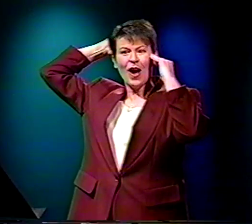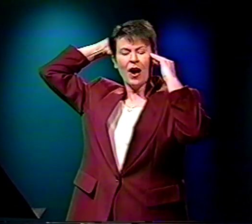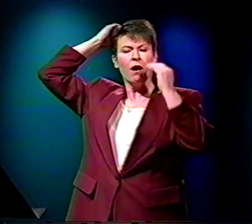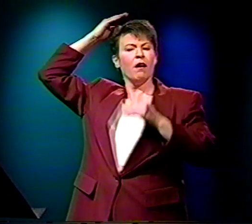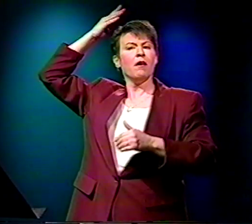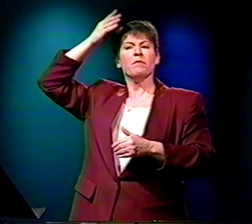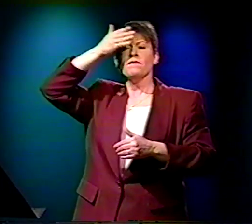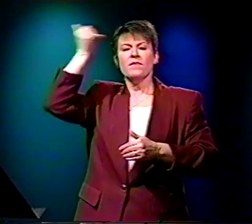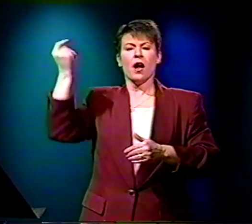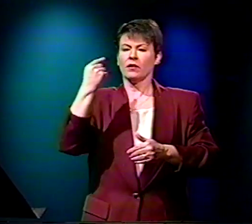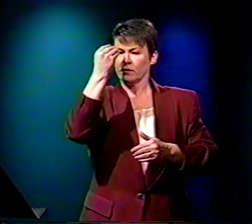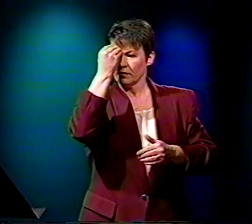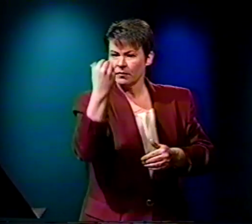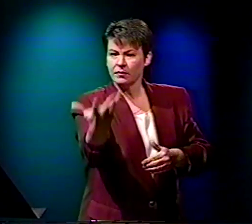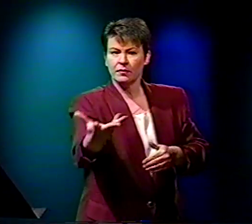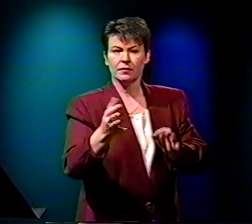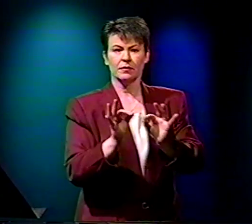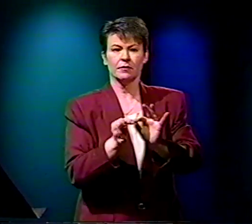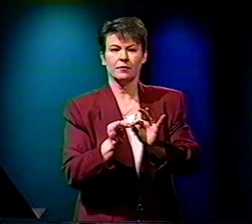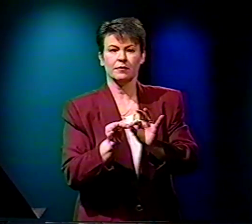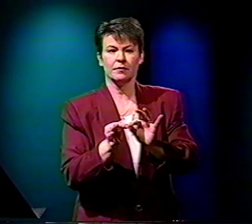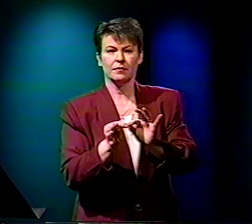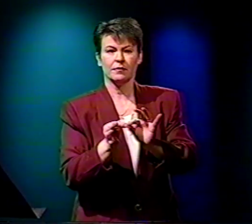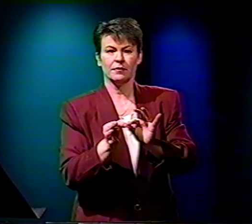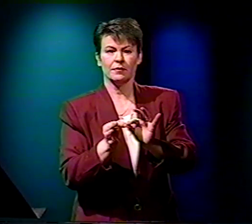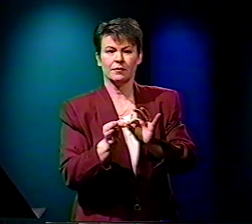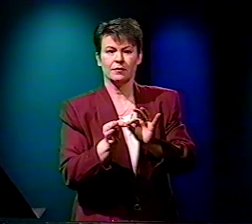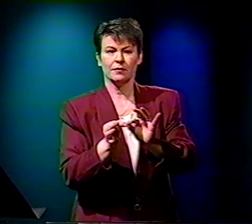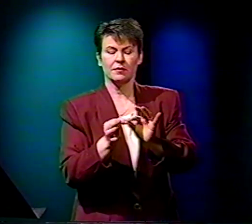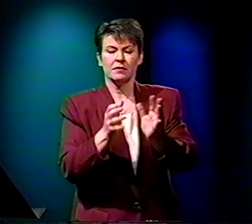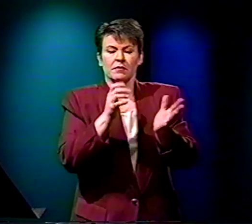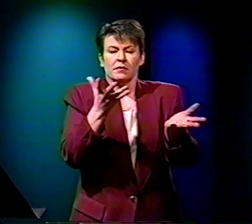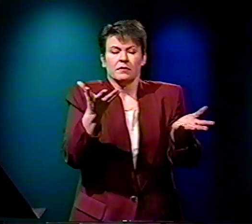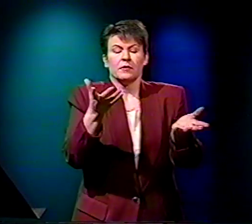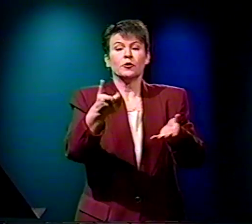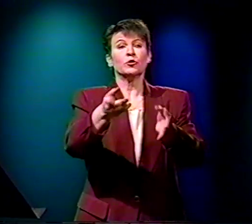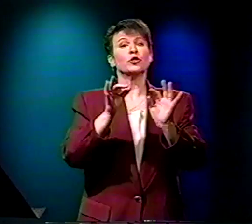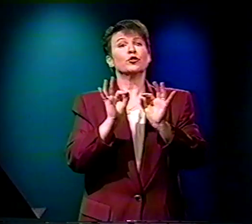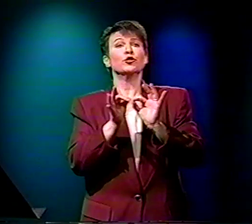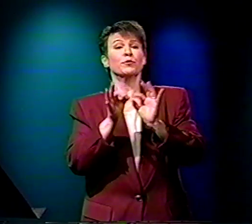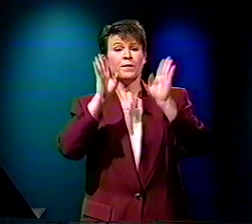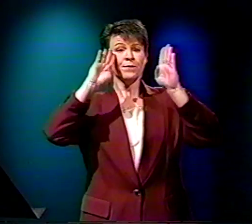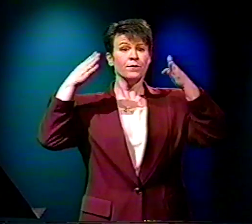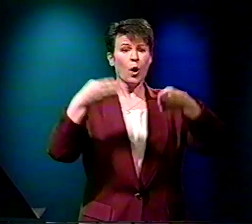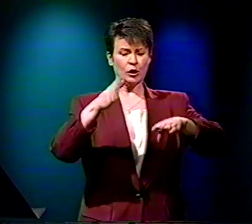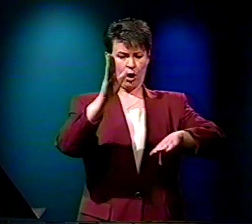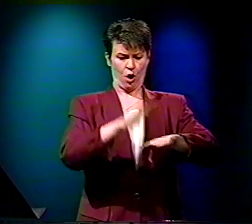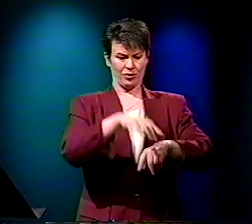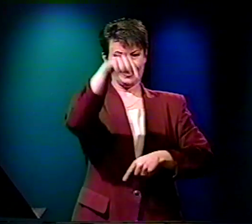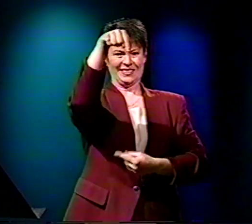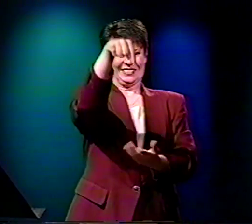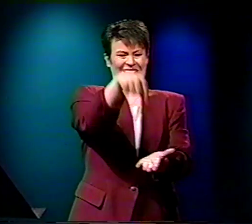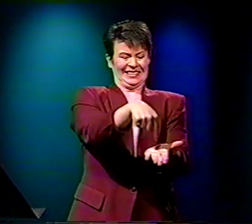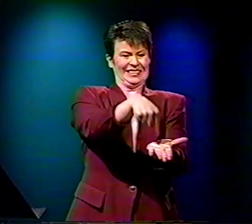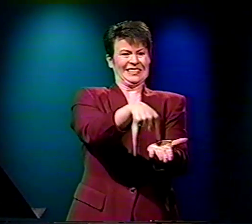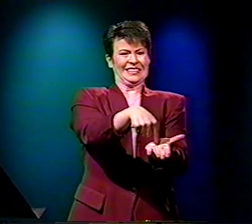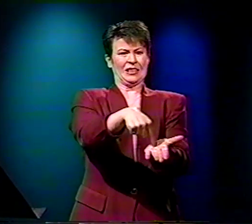subconsciously become established an effect that I want the audience to leave with, but I haven't told the interpreter what that is. And so the interpreter